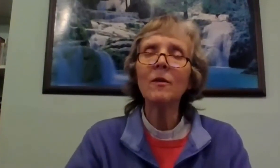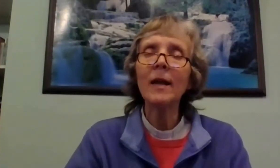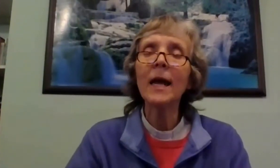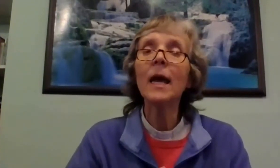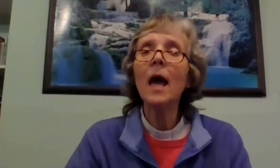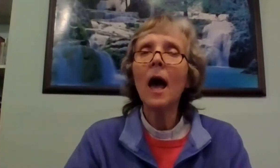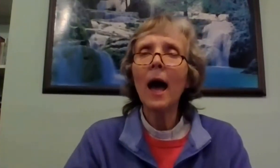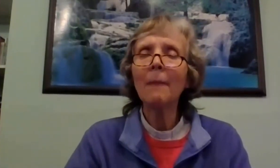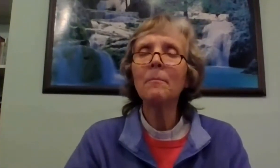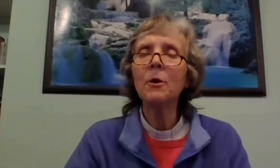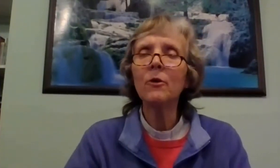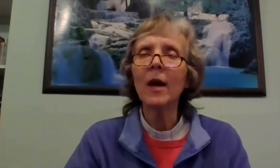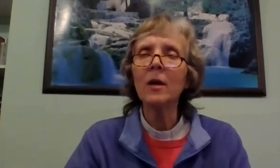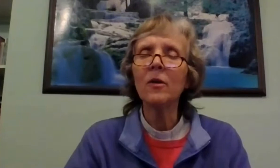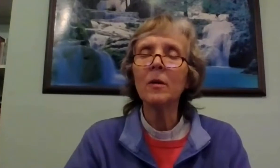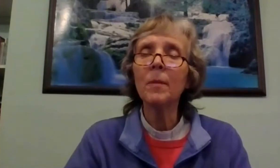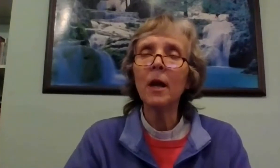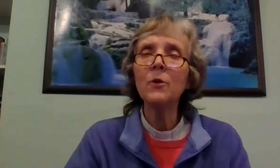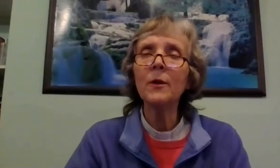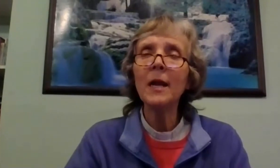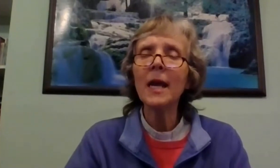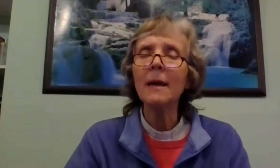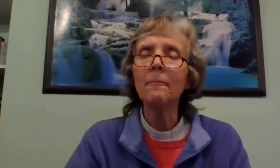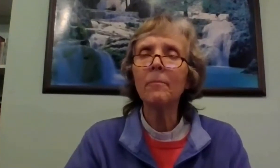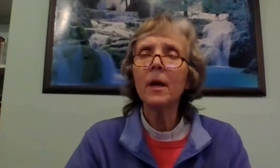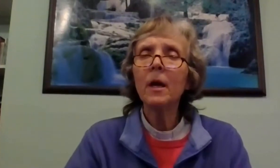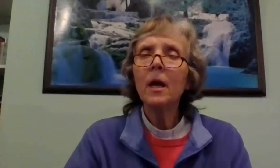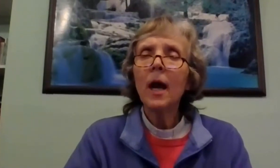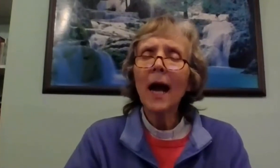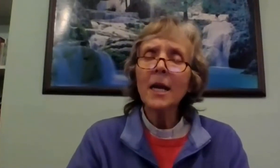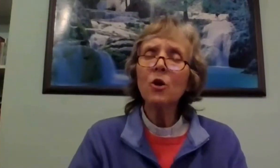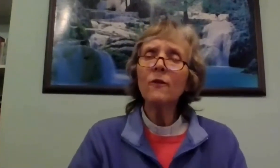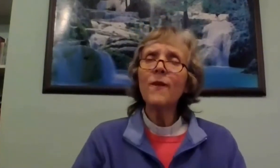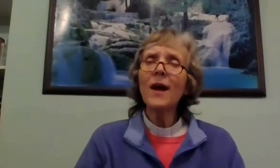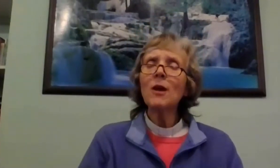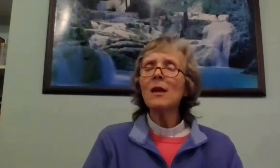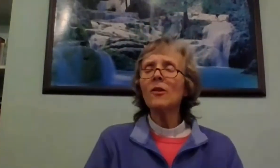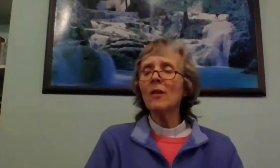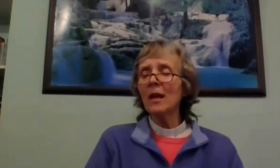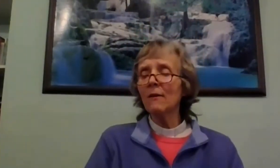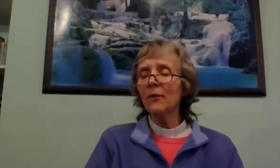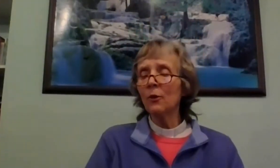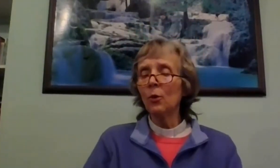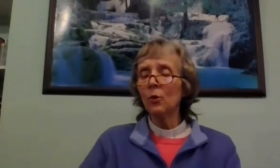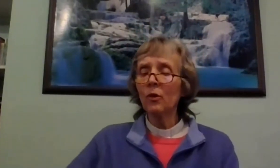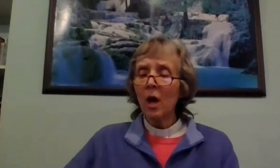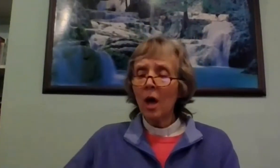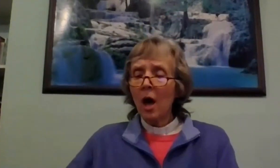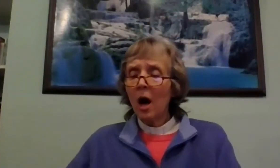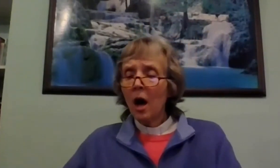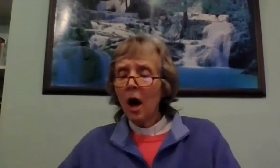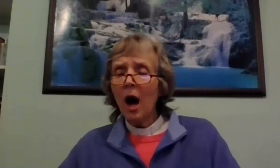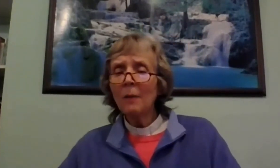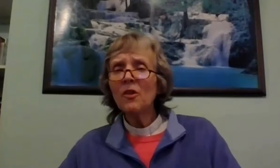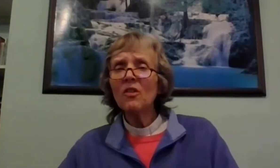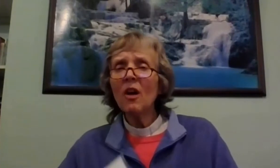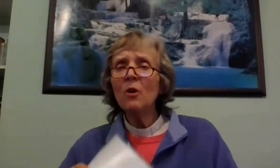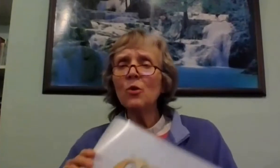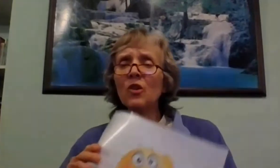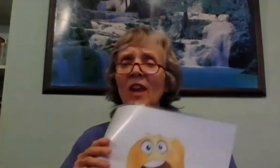leg amputated below the knee. And he could very easily have thought, I'm so